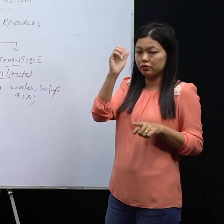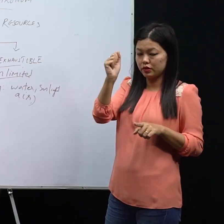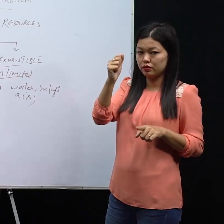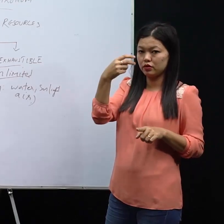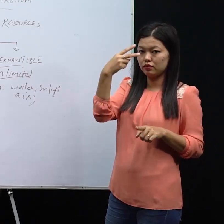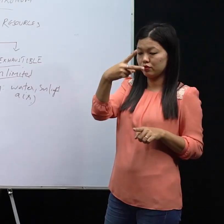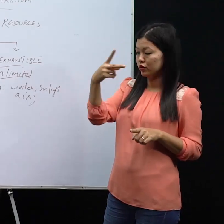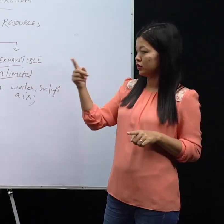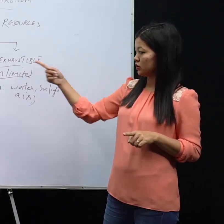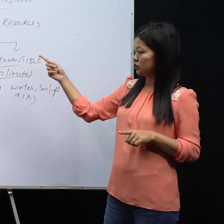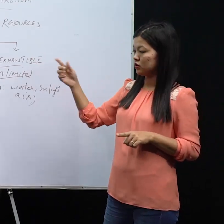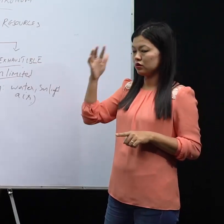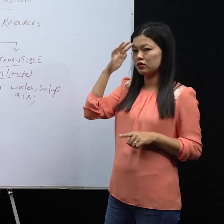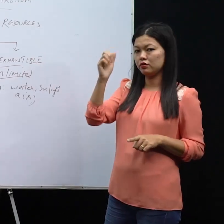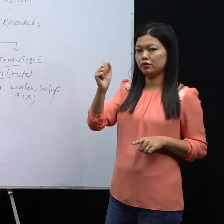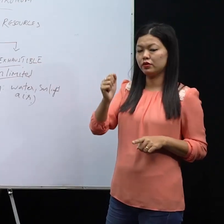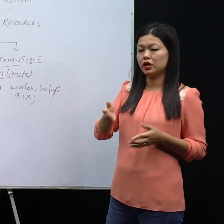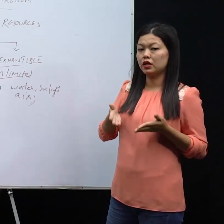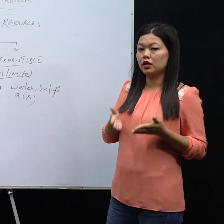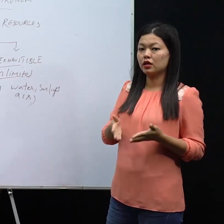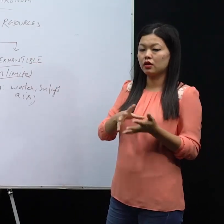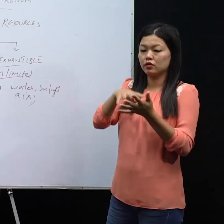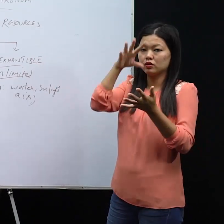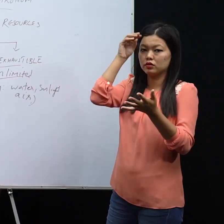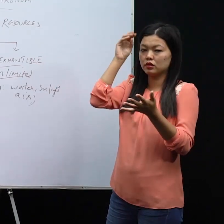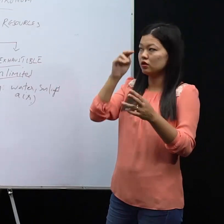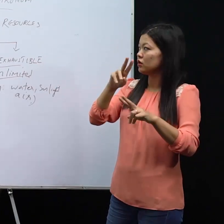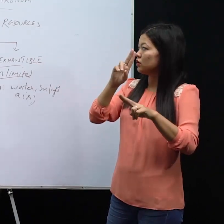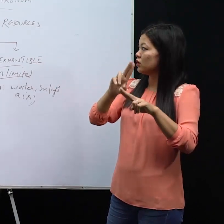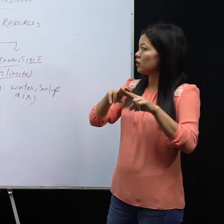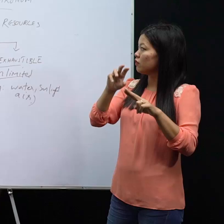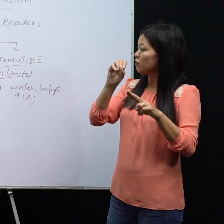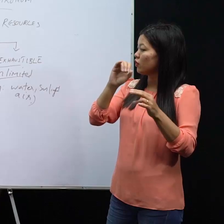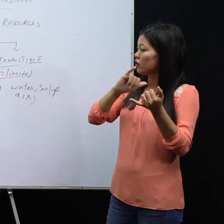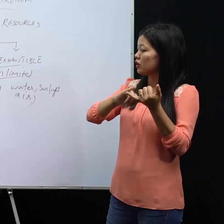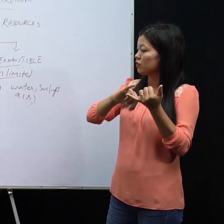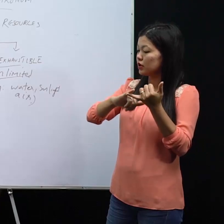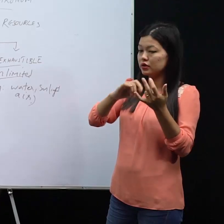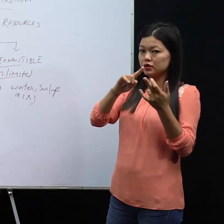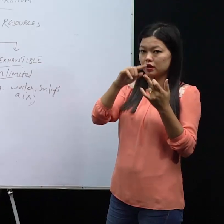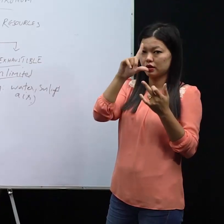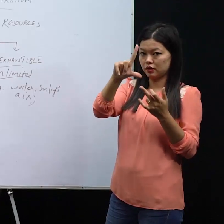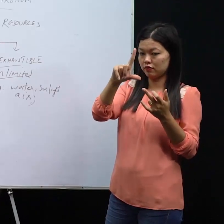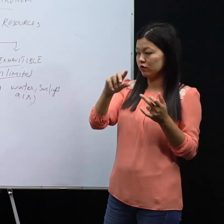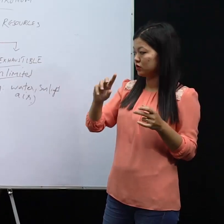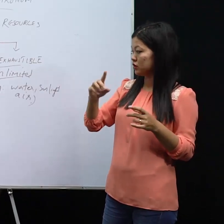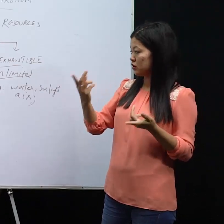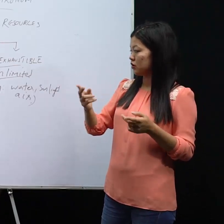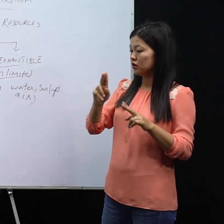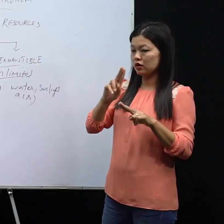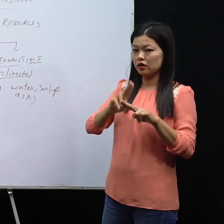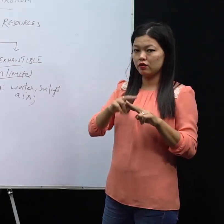going to study about the fossil fuels. Under the fossil fuels, we'll have coal, petroleum, natural gas.